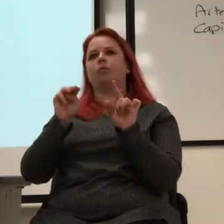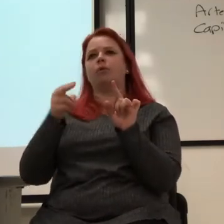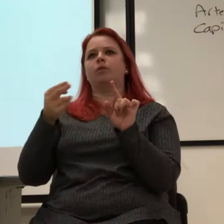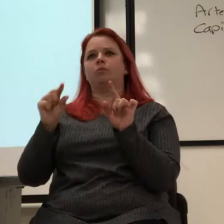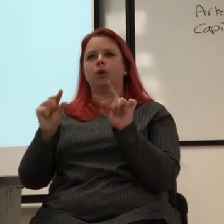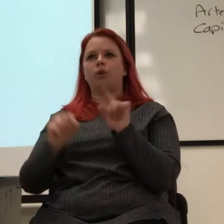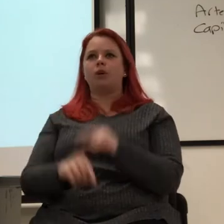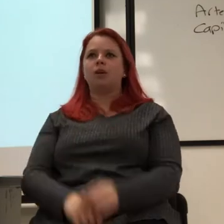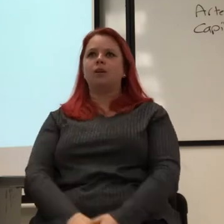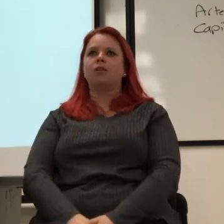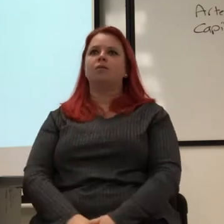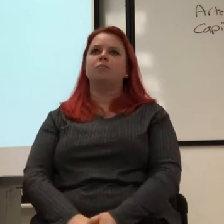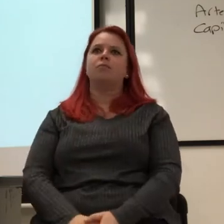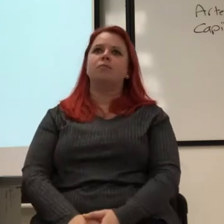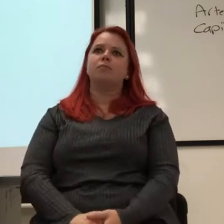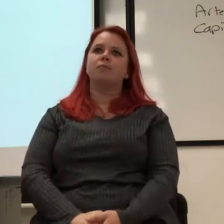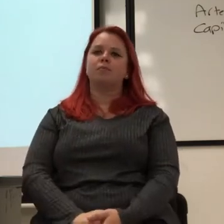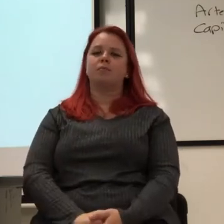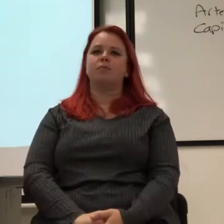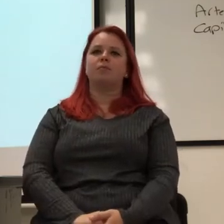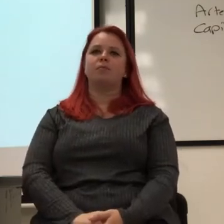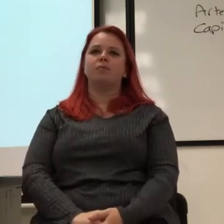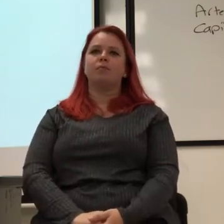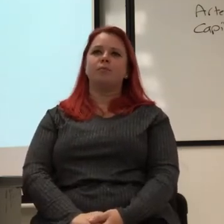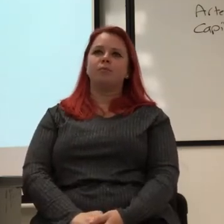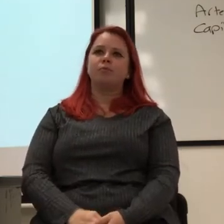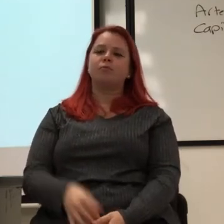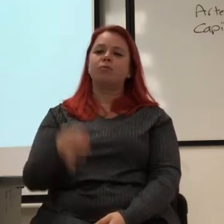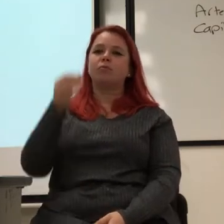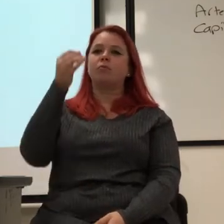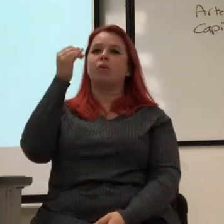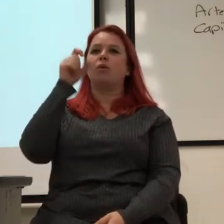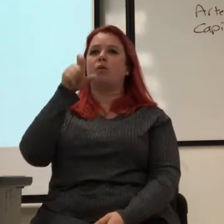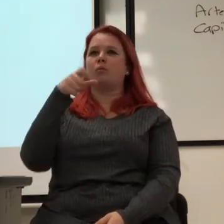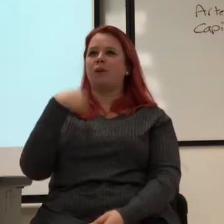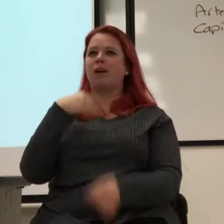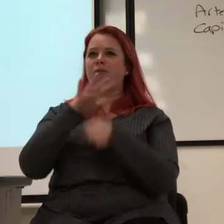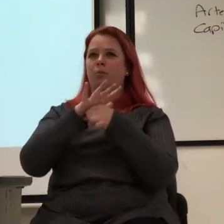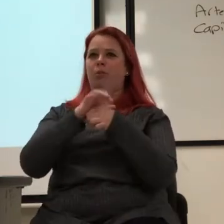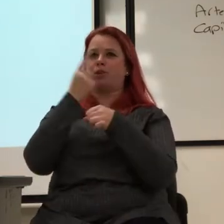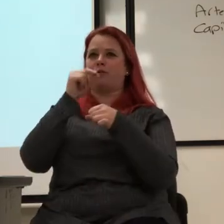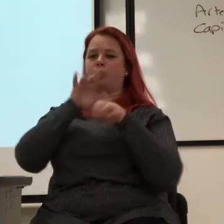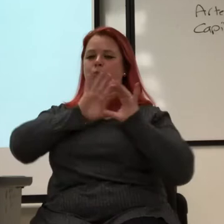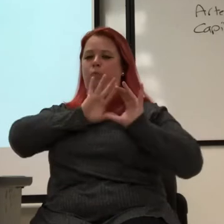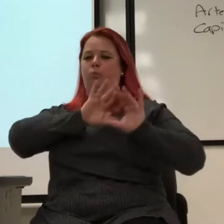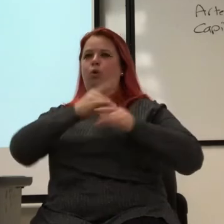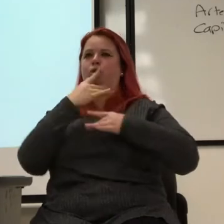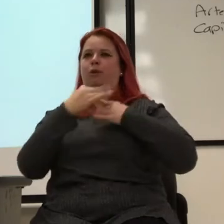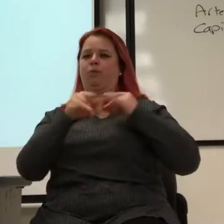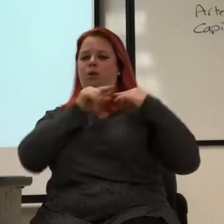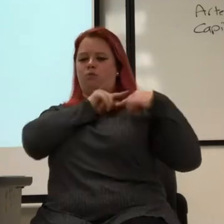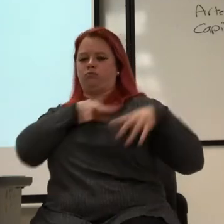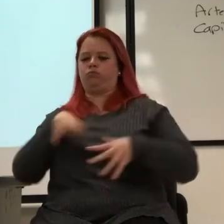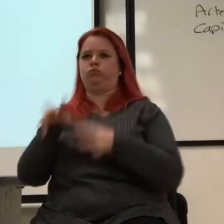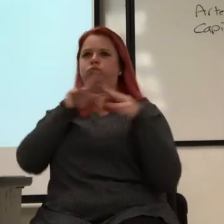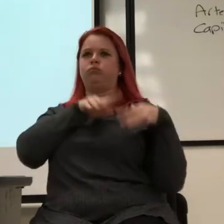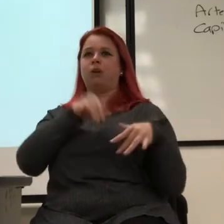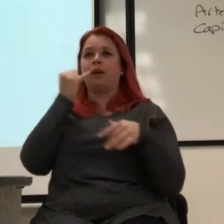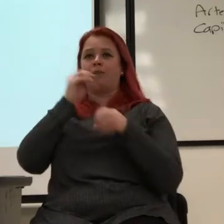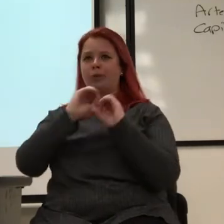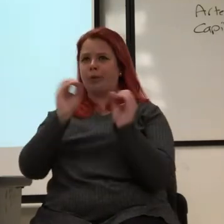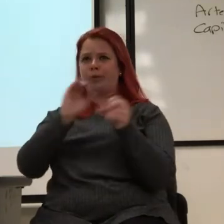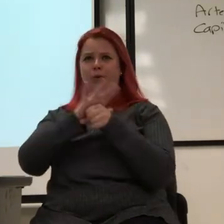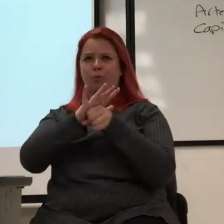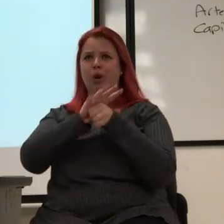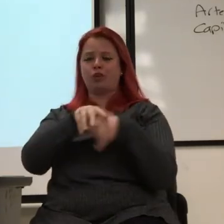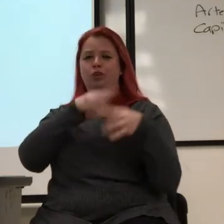So you have to generate pressure to push blood forward. If there's no pressure, the blood will not circulate. That's why you need the heart. Okay, now people